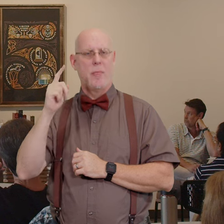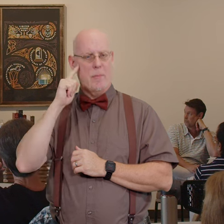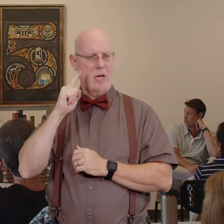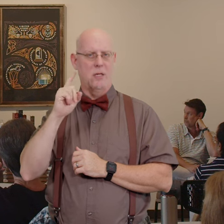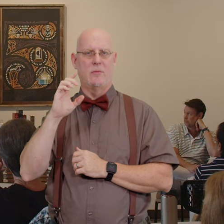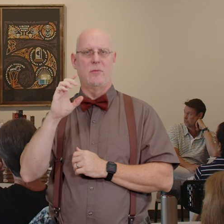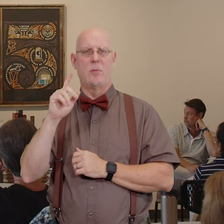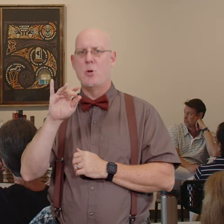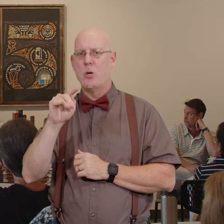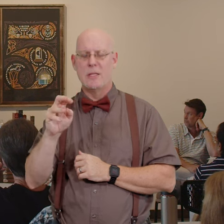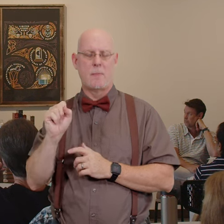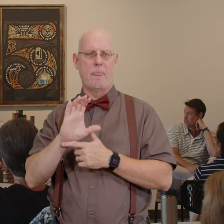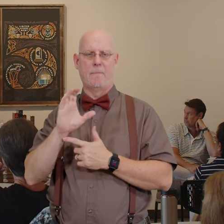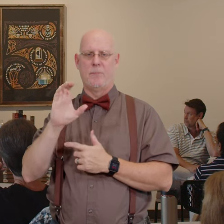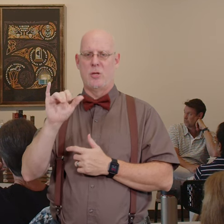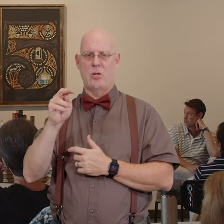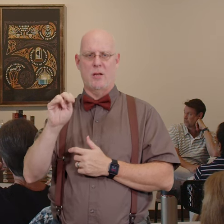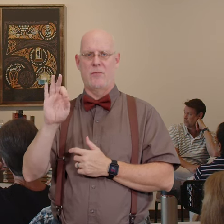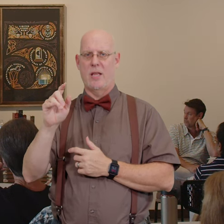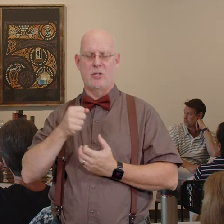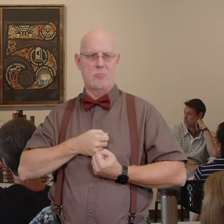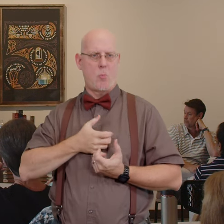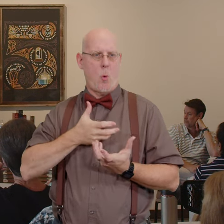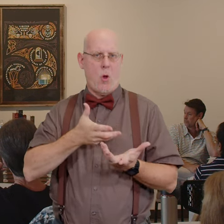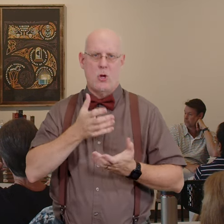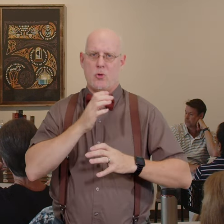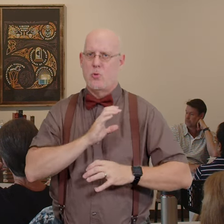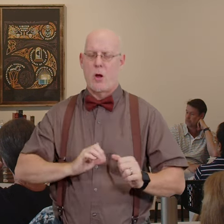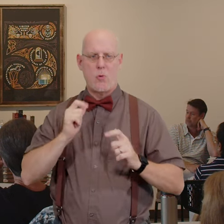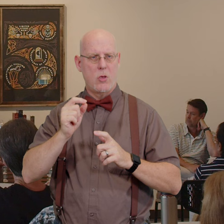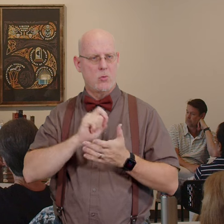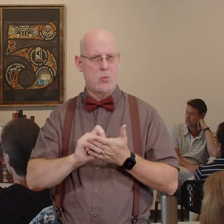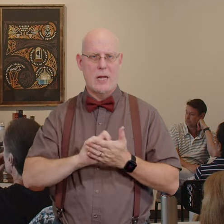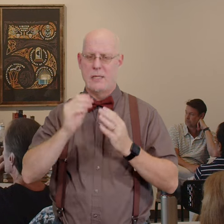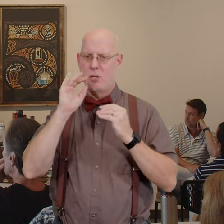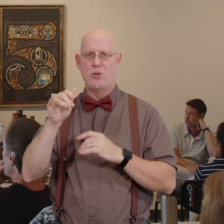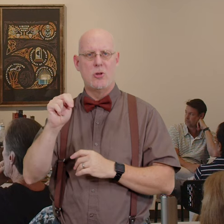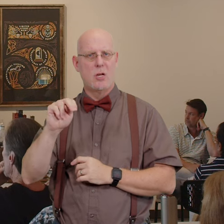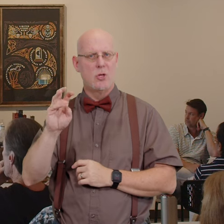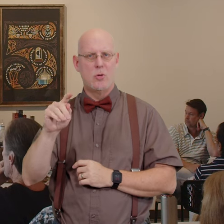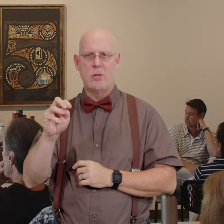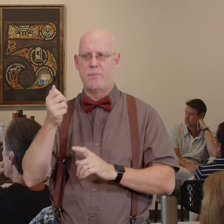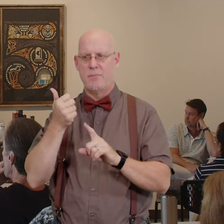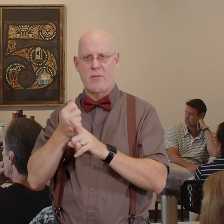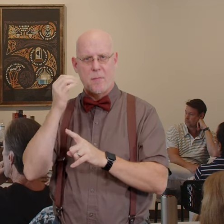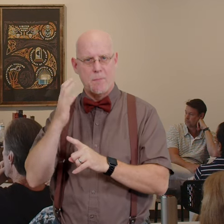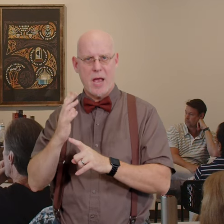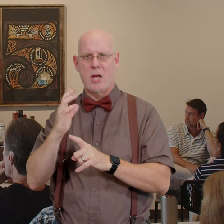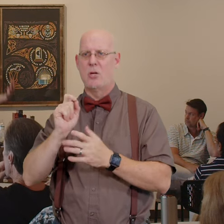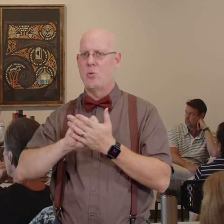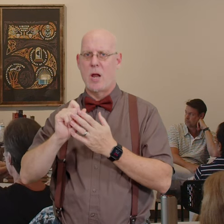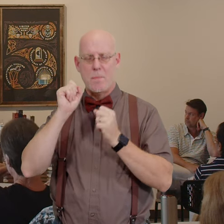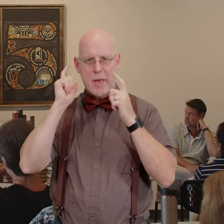or John Flavel, who was so Christological, he just kind of poured forth Christ in all of his writings and teachings, or John Newton, who was a pastor and